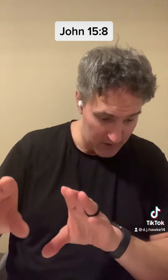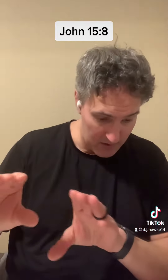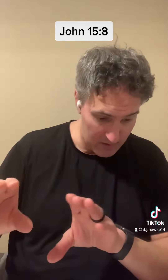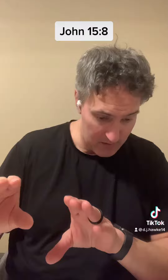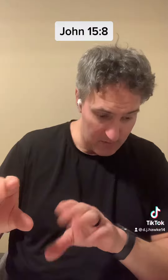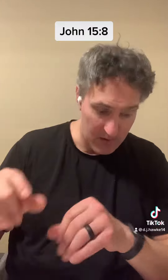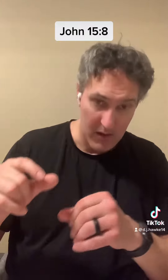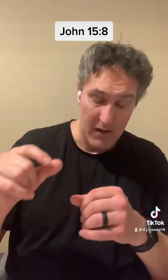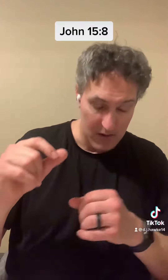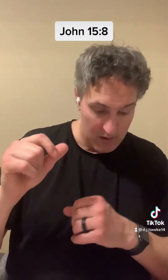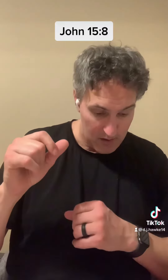deed,